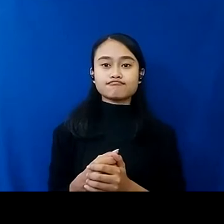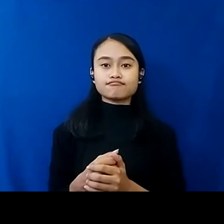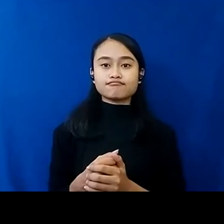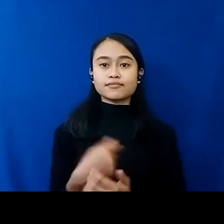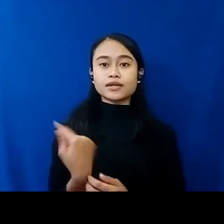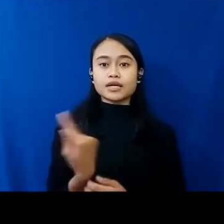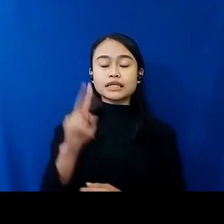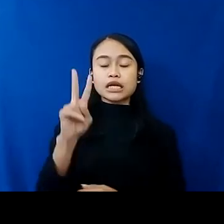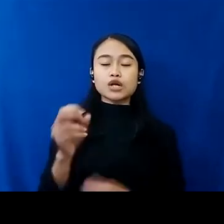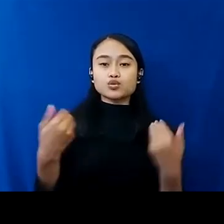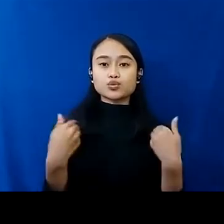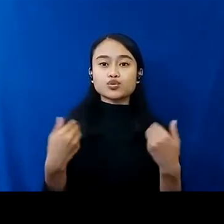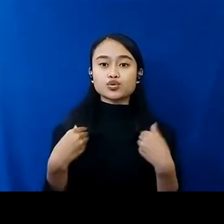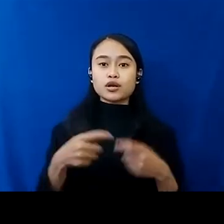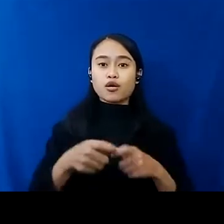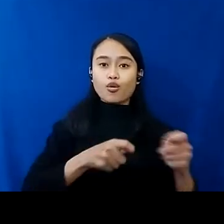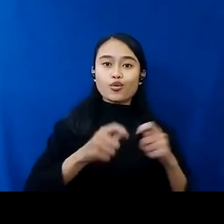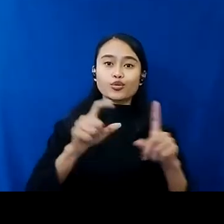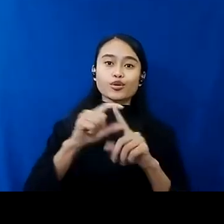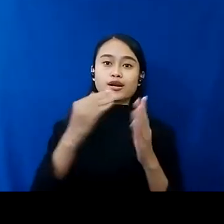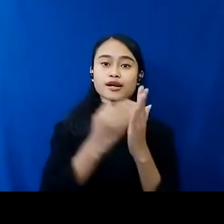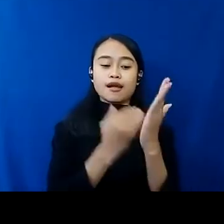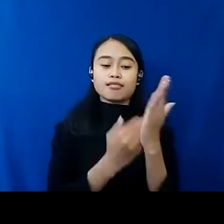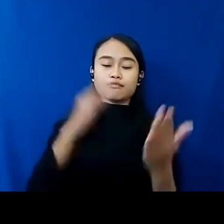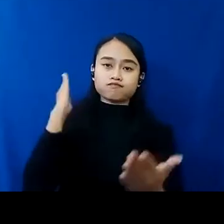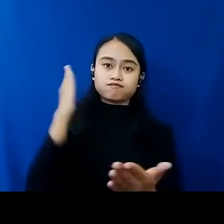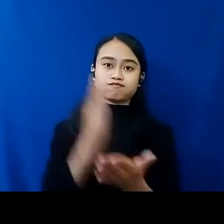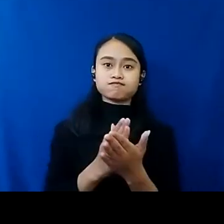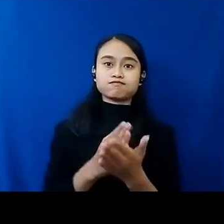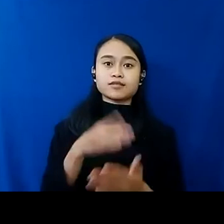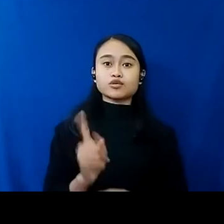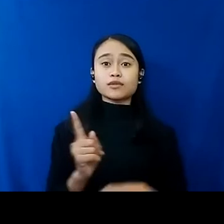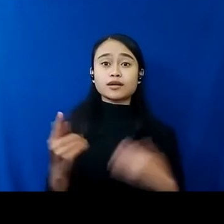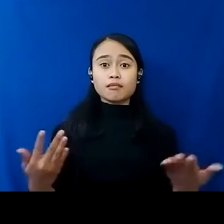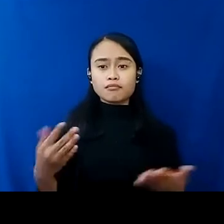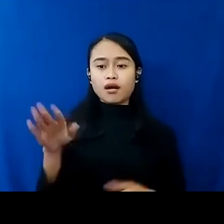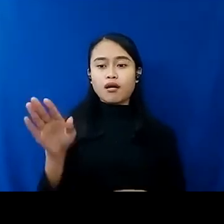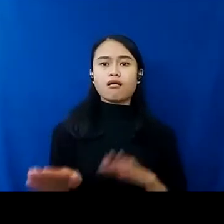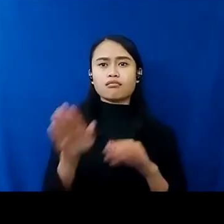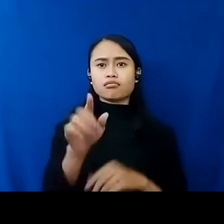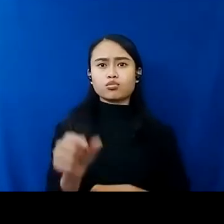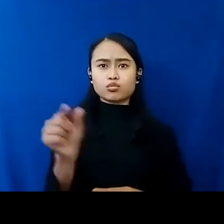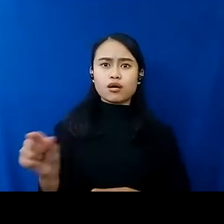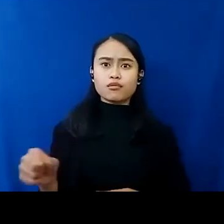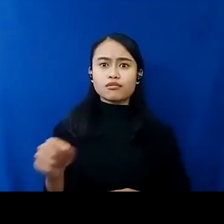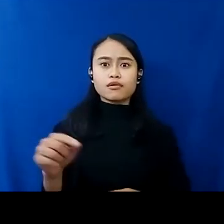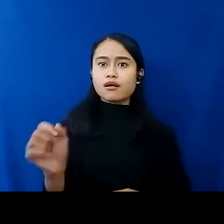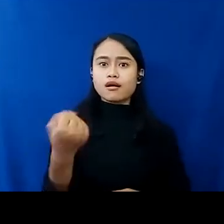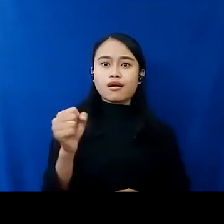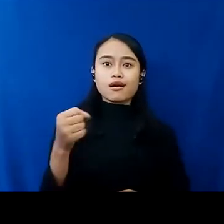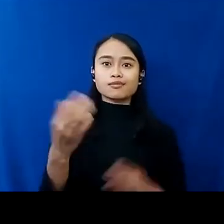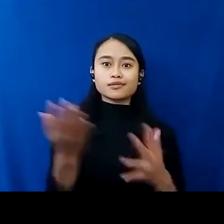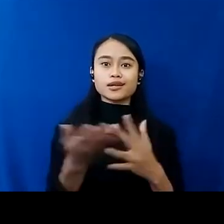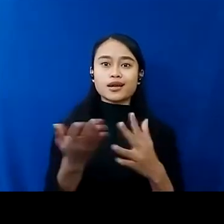Gets Access To So People Do Not Misuse That So In Conclusion The Risks To Children Are Well